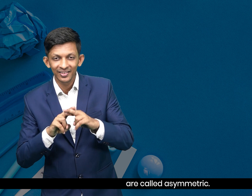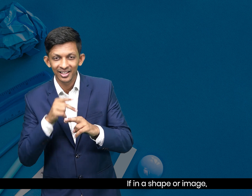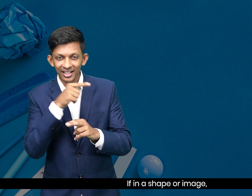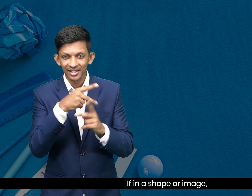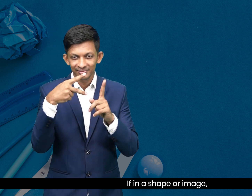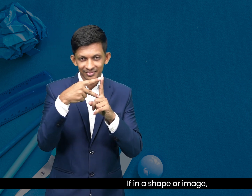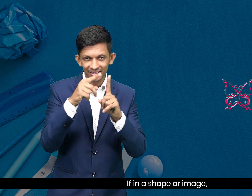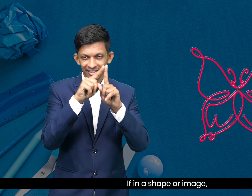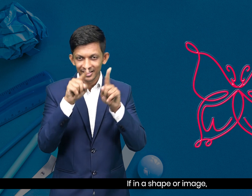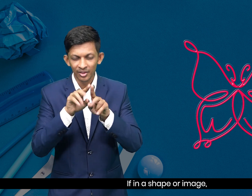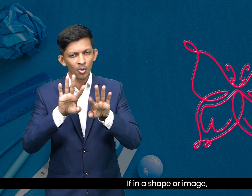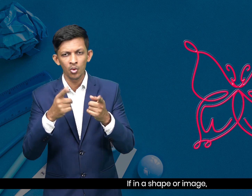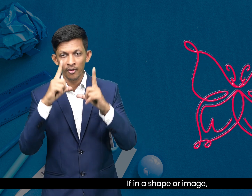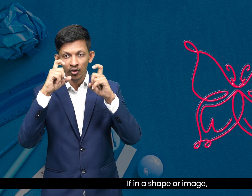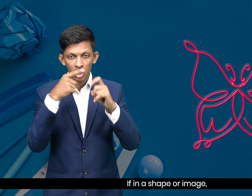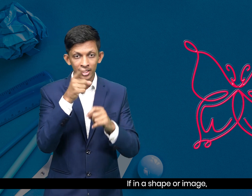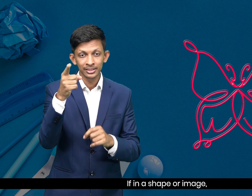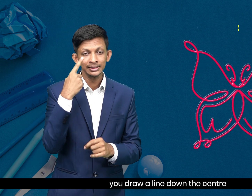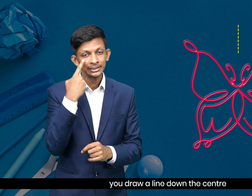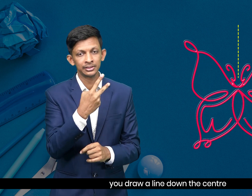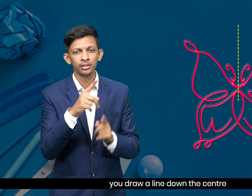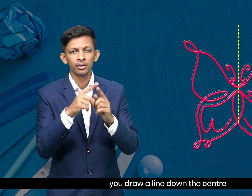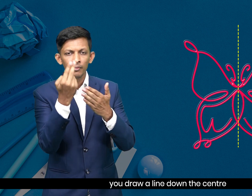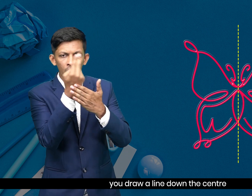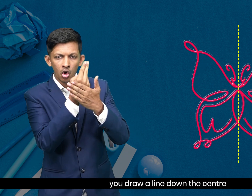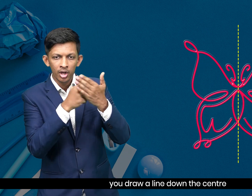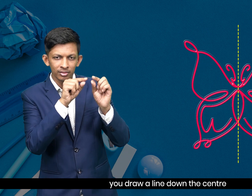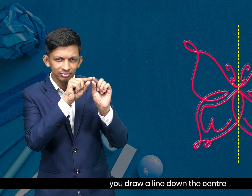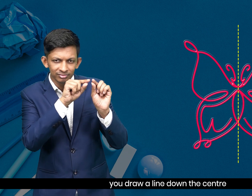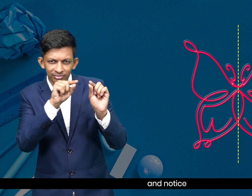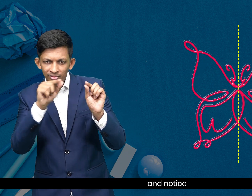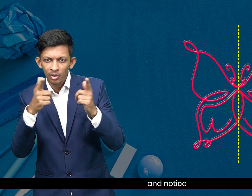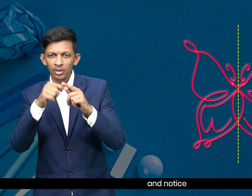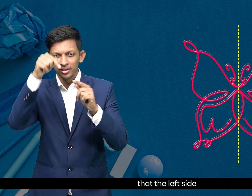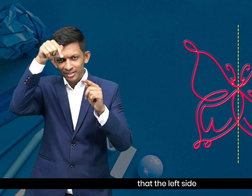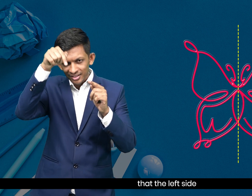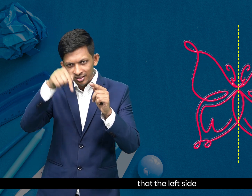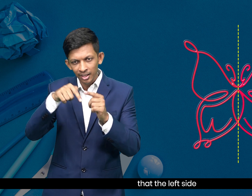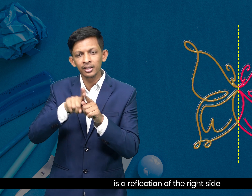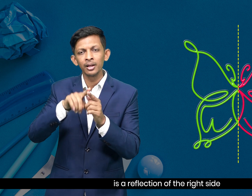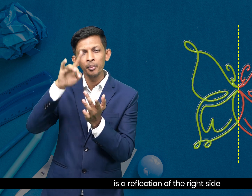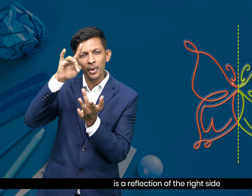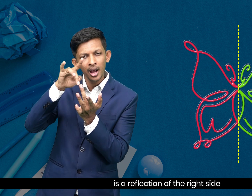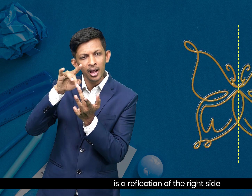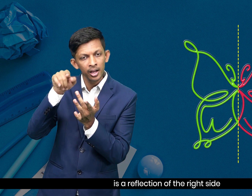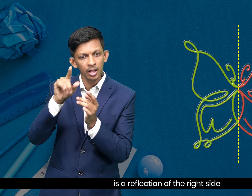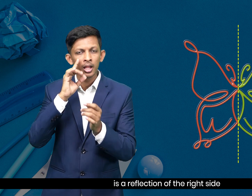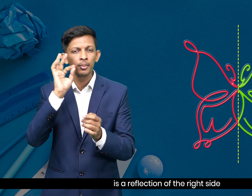If in a shape or image you draw a line down the center and notice that the left side is a reflection of the right